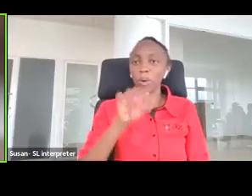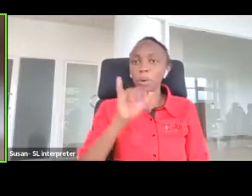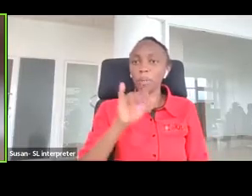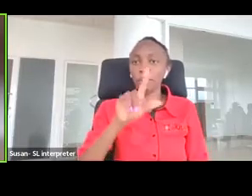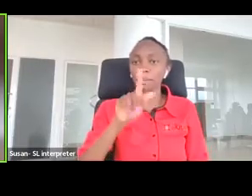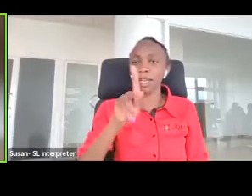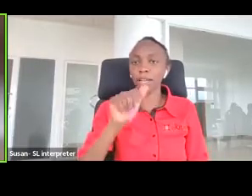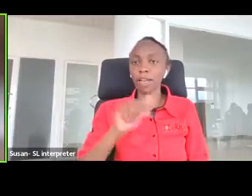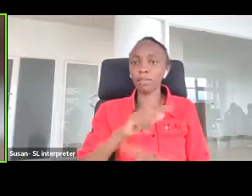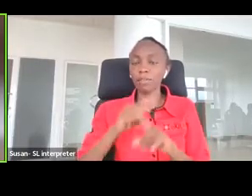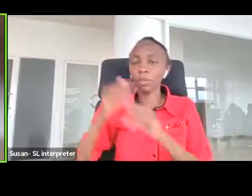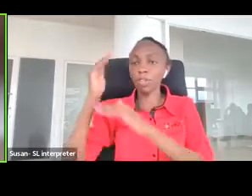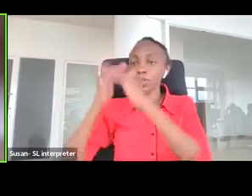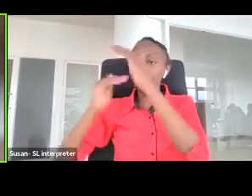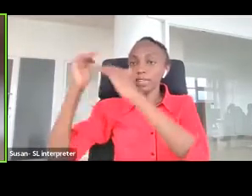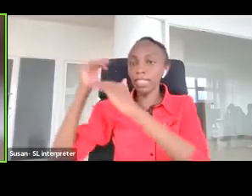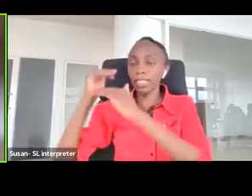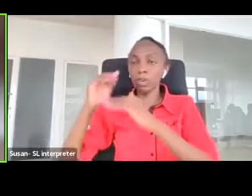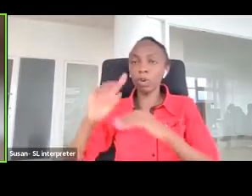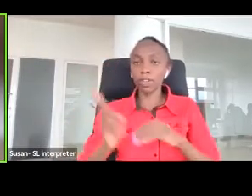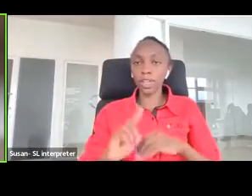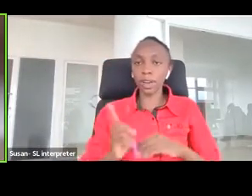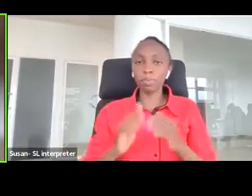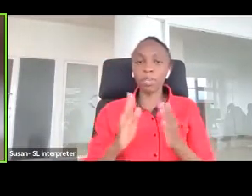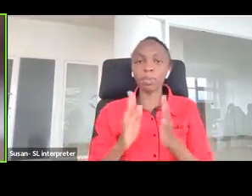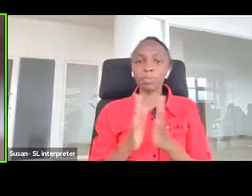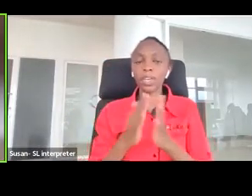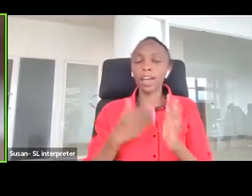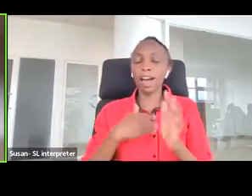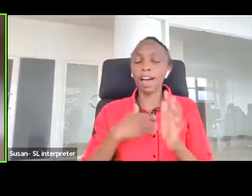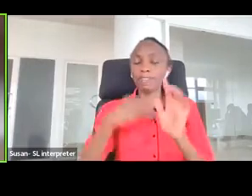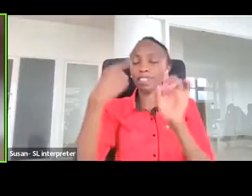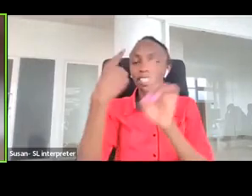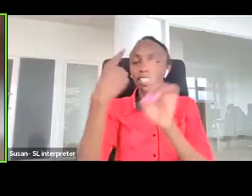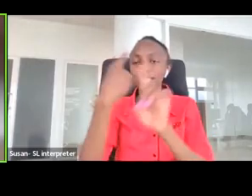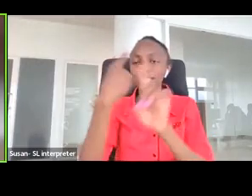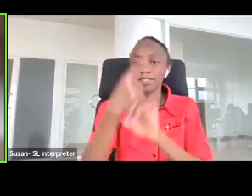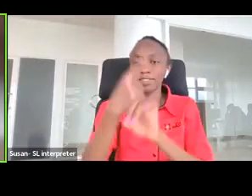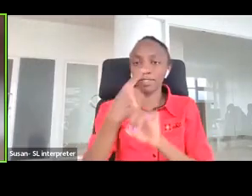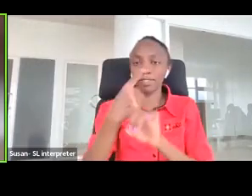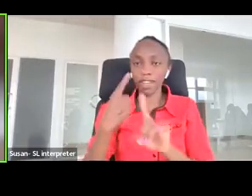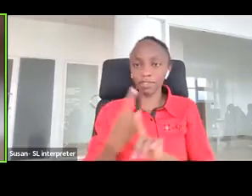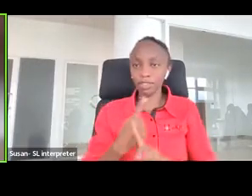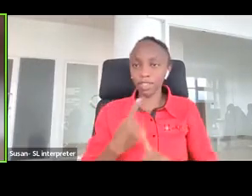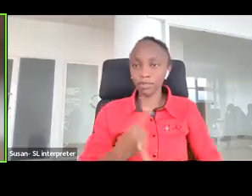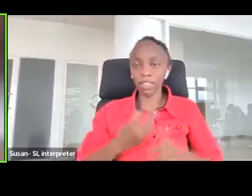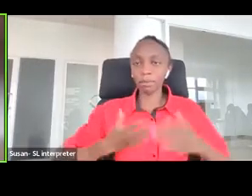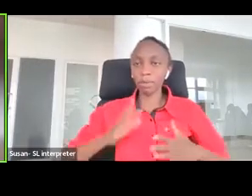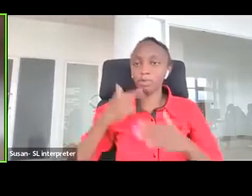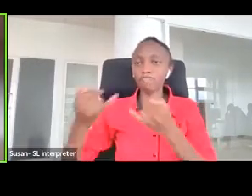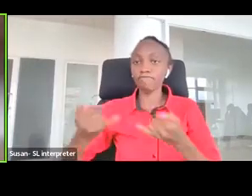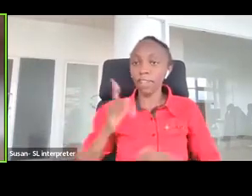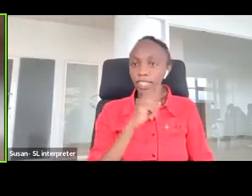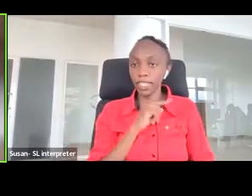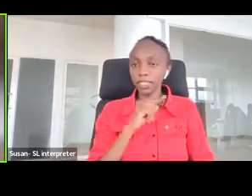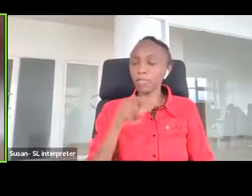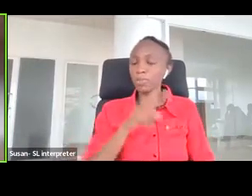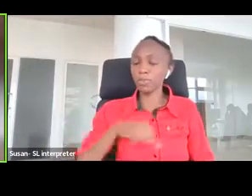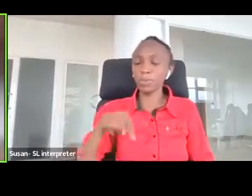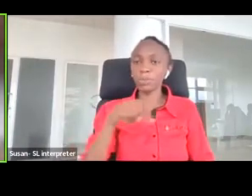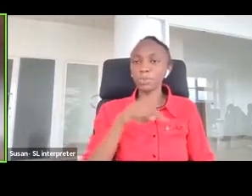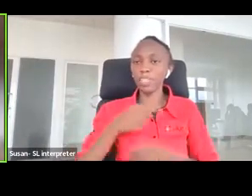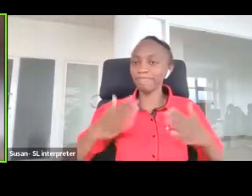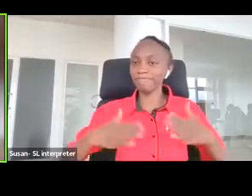of Nairobi. We have different kinds of people who we have invited, and we are very happy